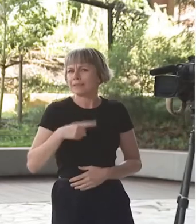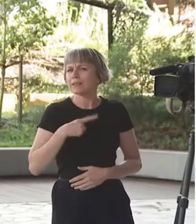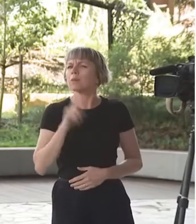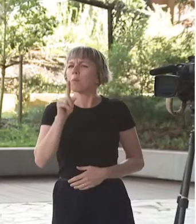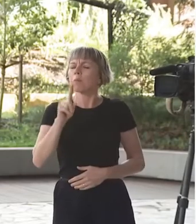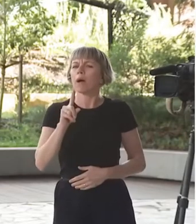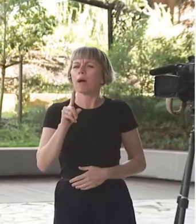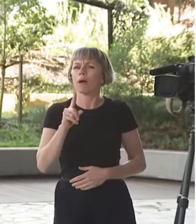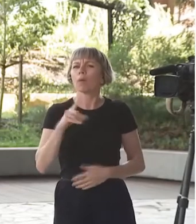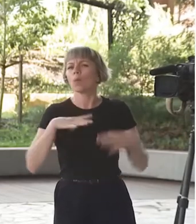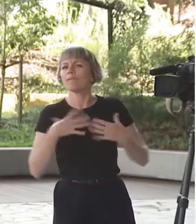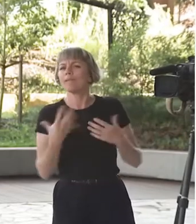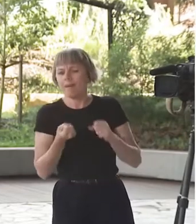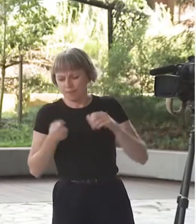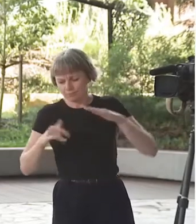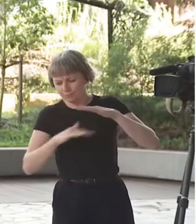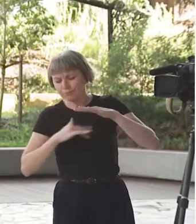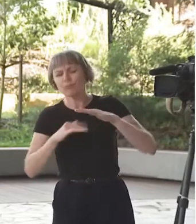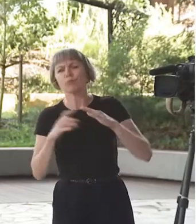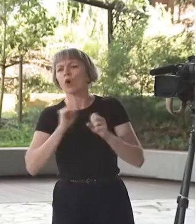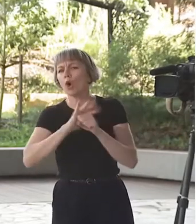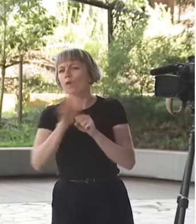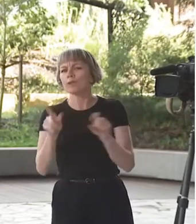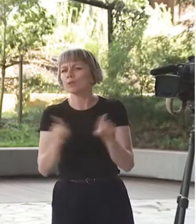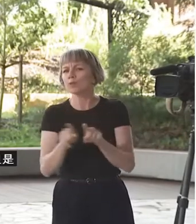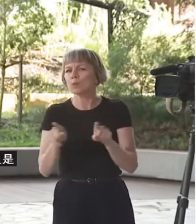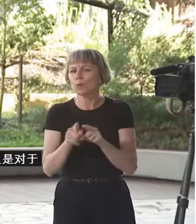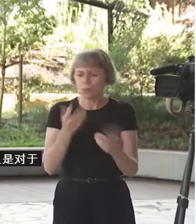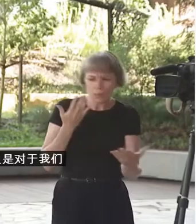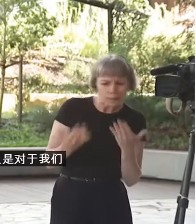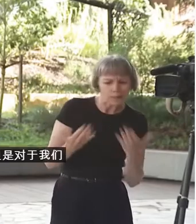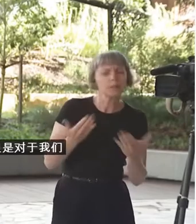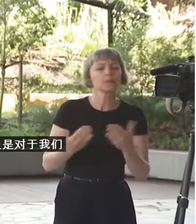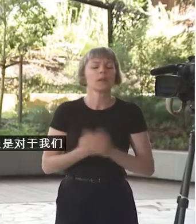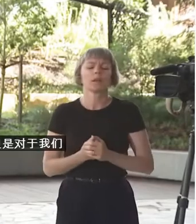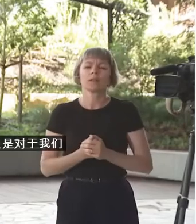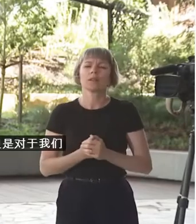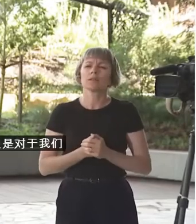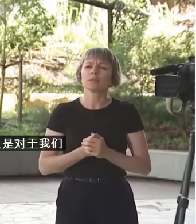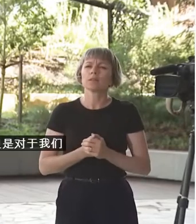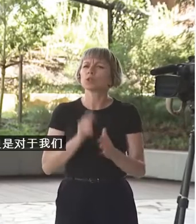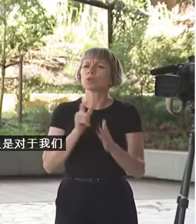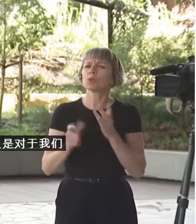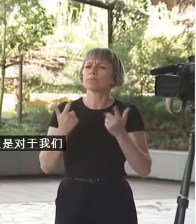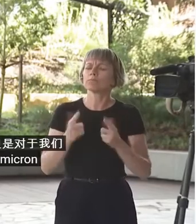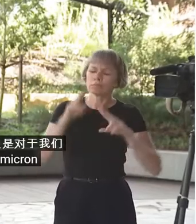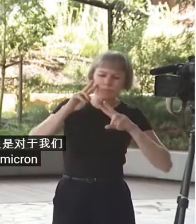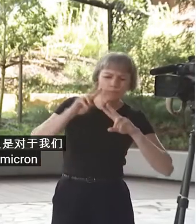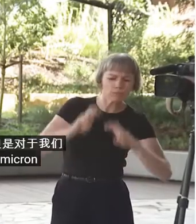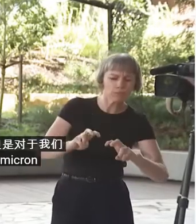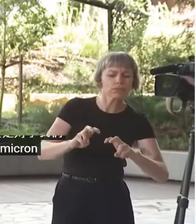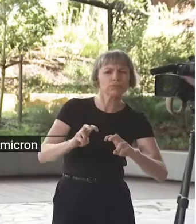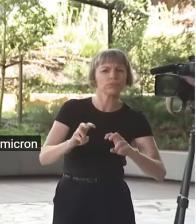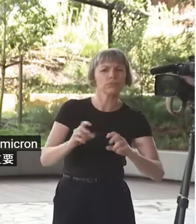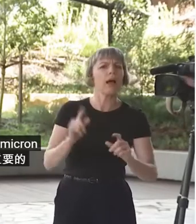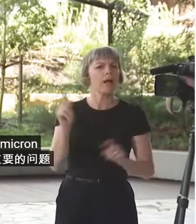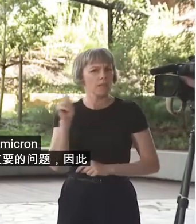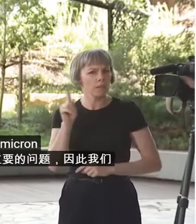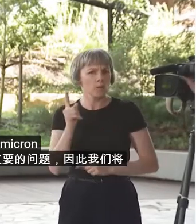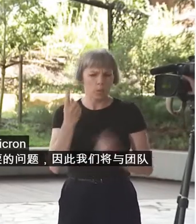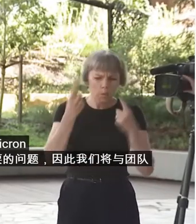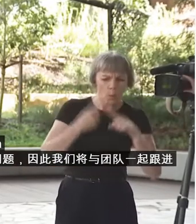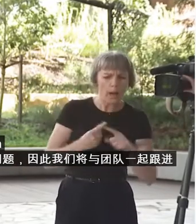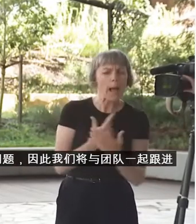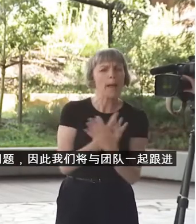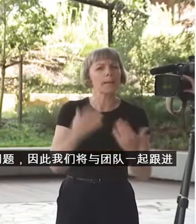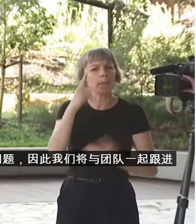more information about that. But it is an important question for us to understand the Delta versus Omicron deaths, so we will